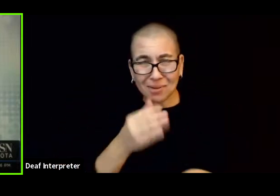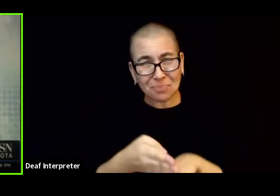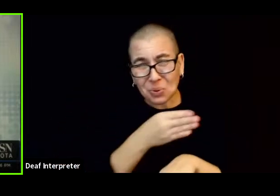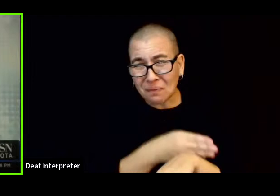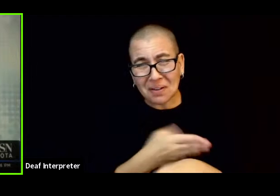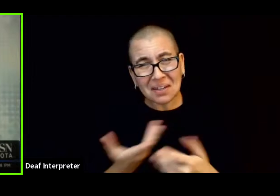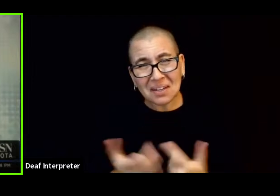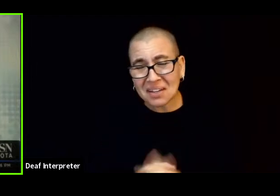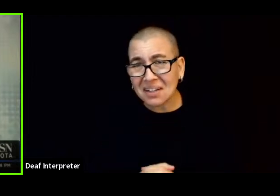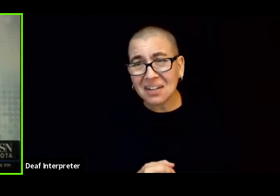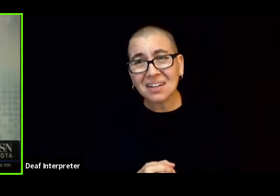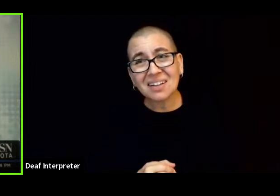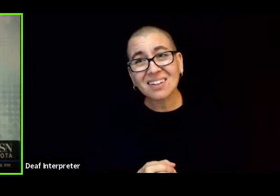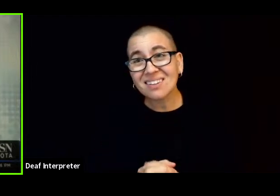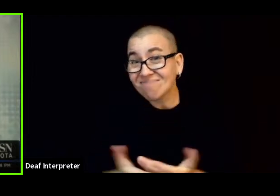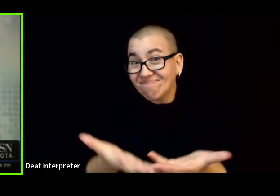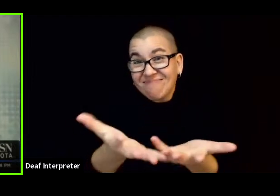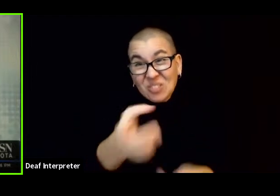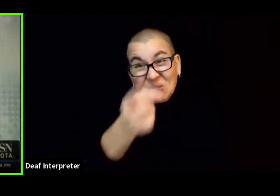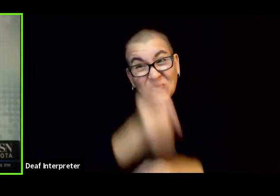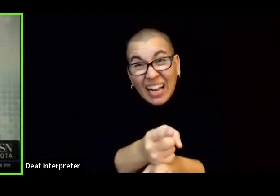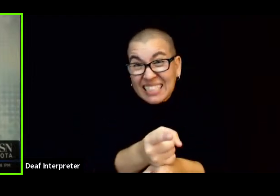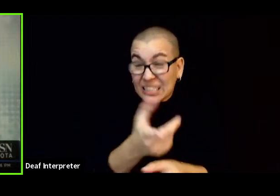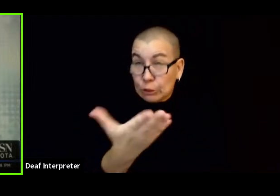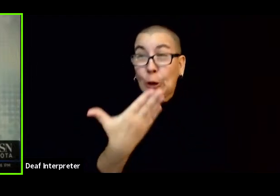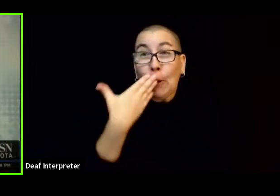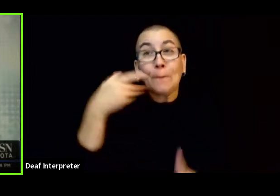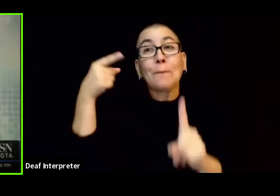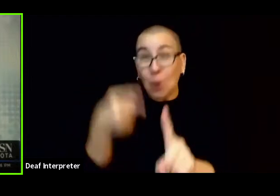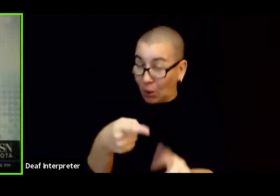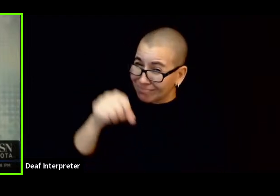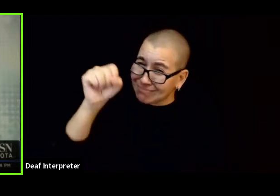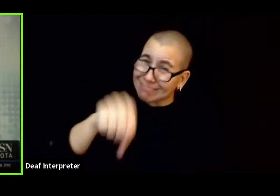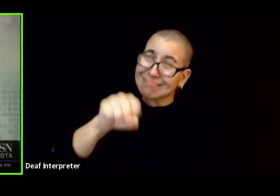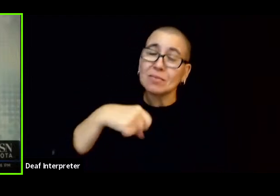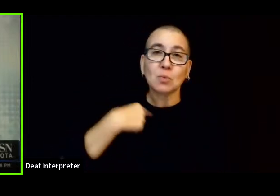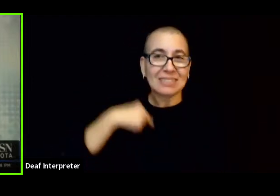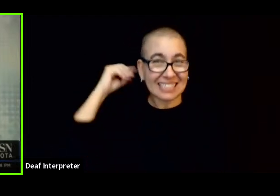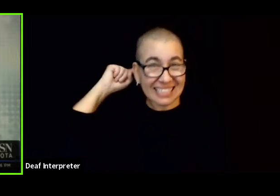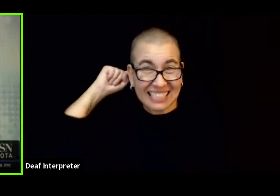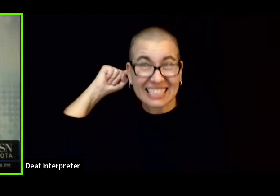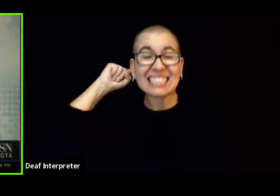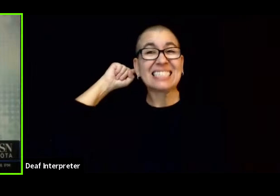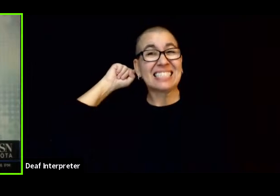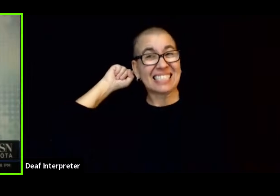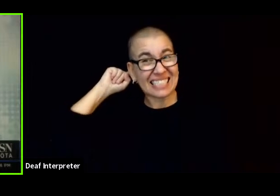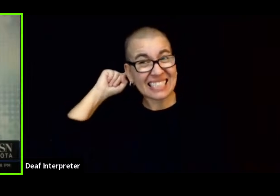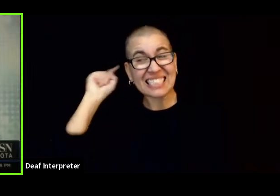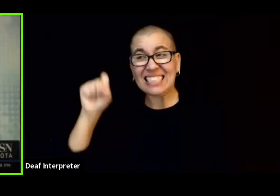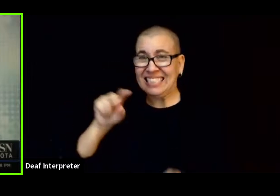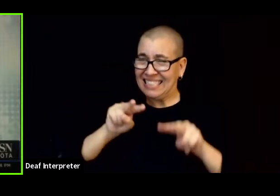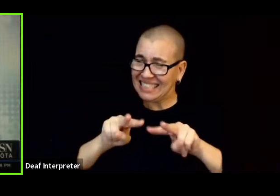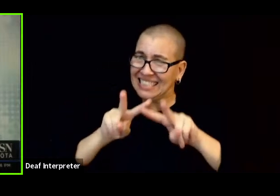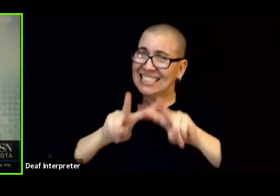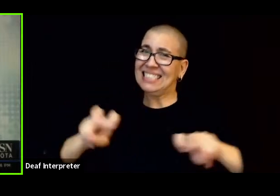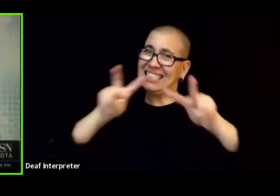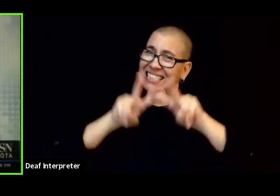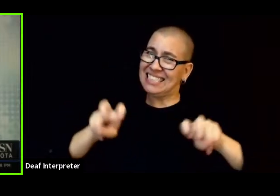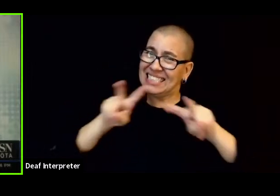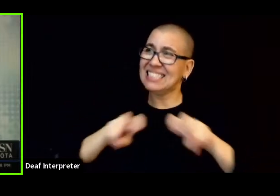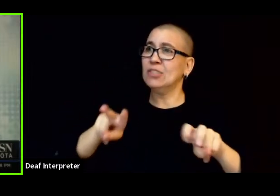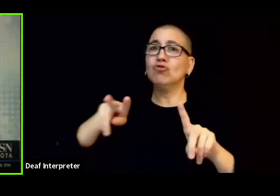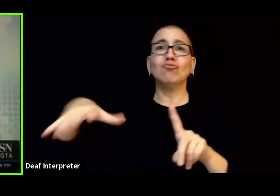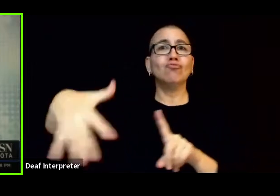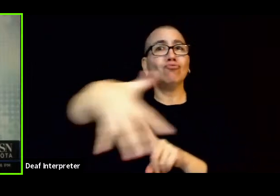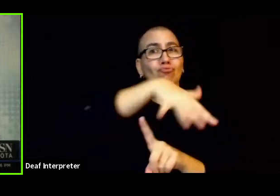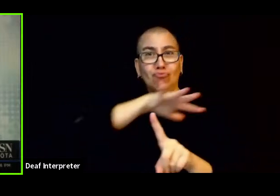an ongoing discussion. We certainly are watching and learning from peers in other